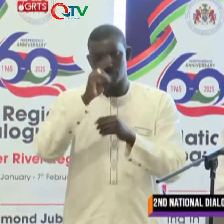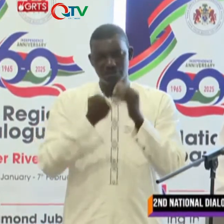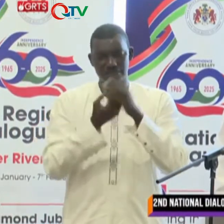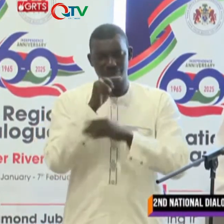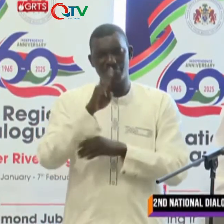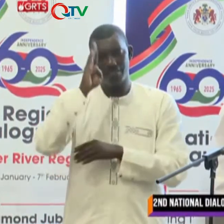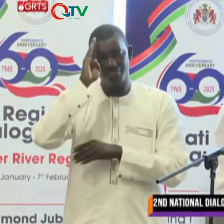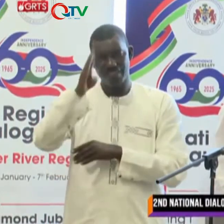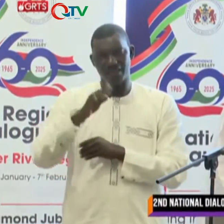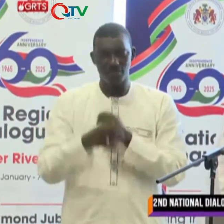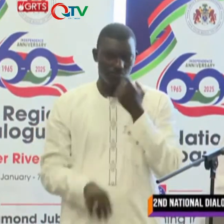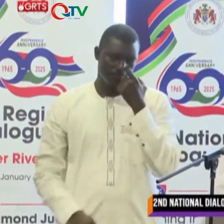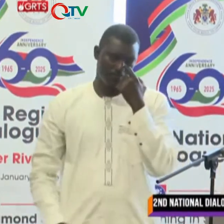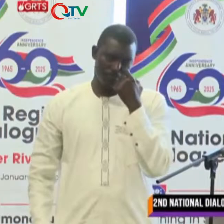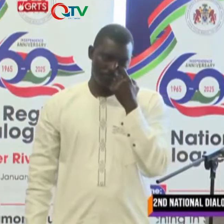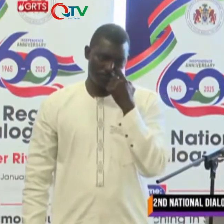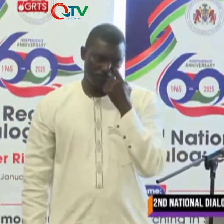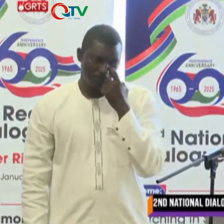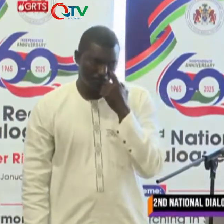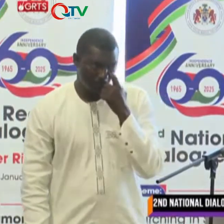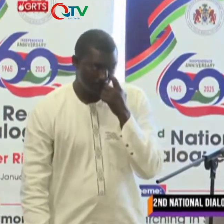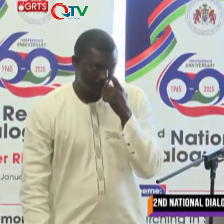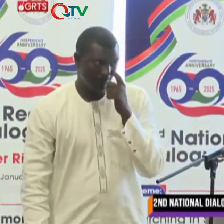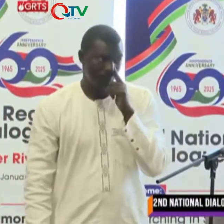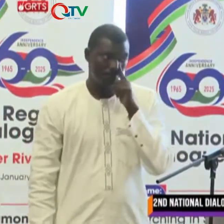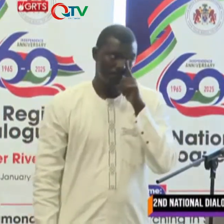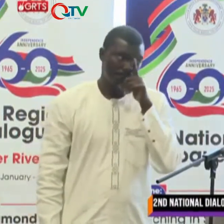development. I thank you all.